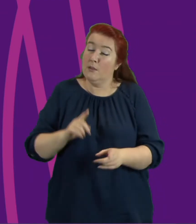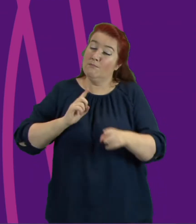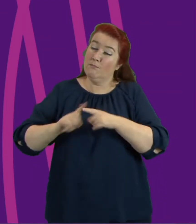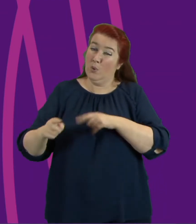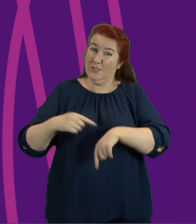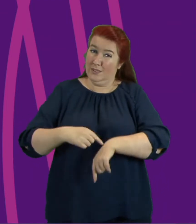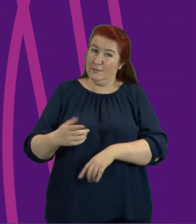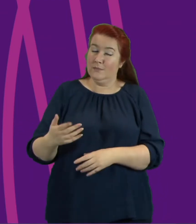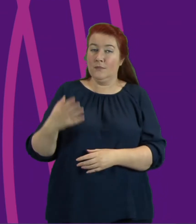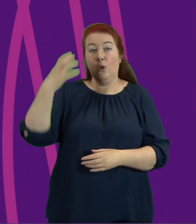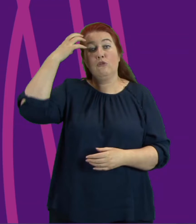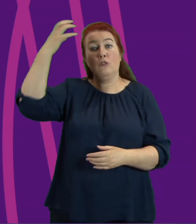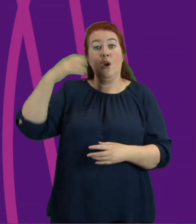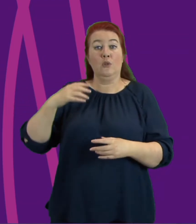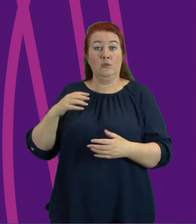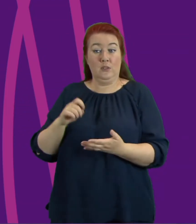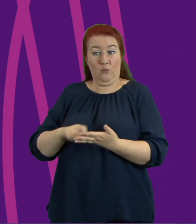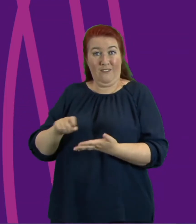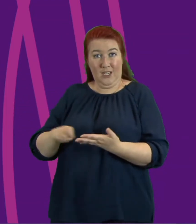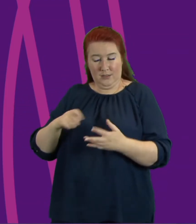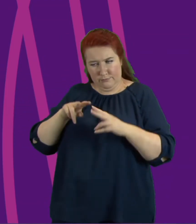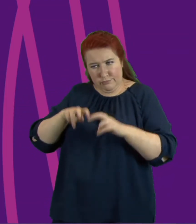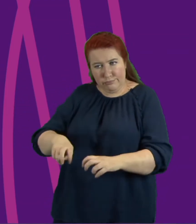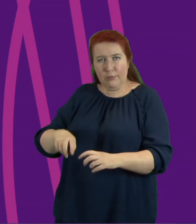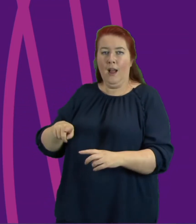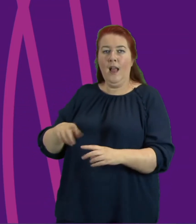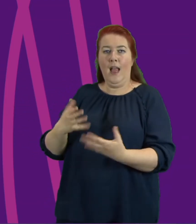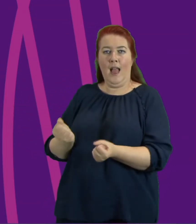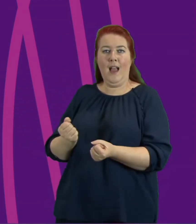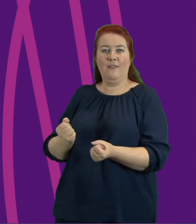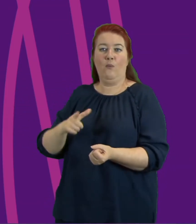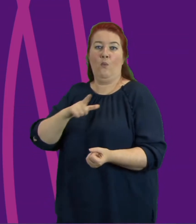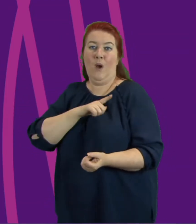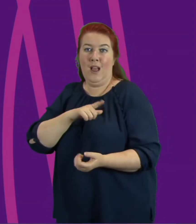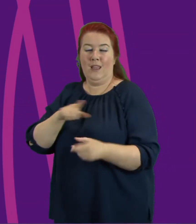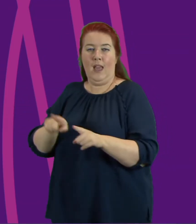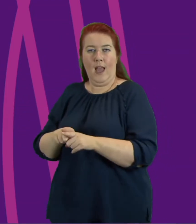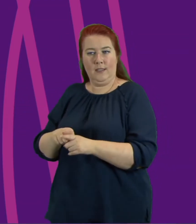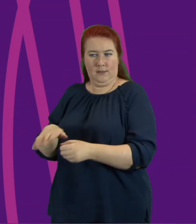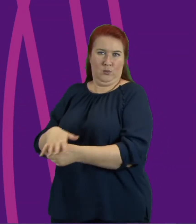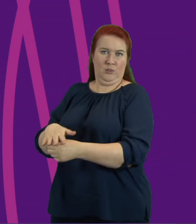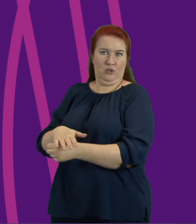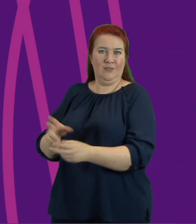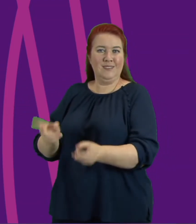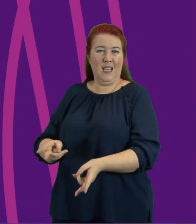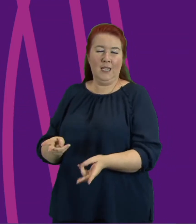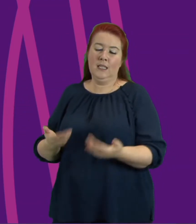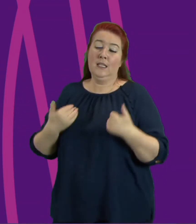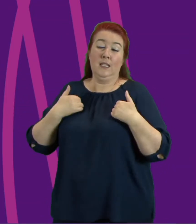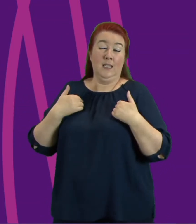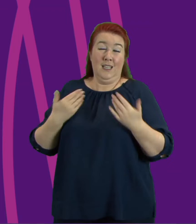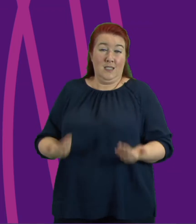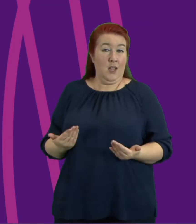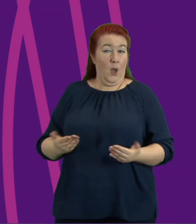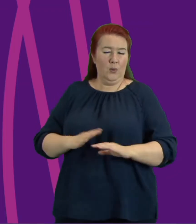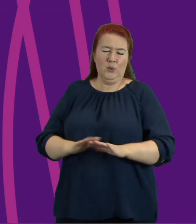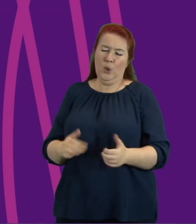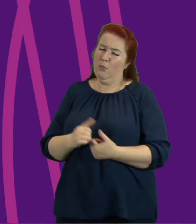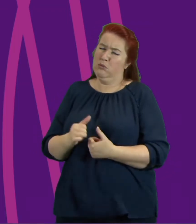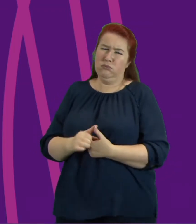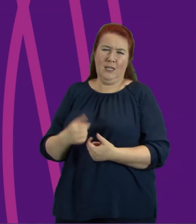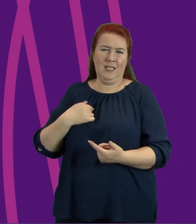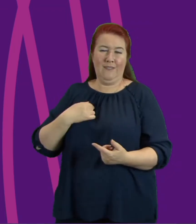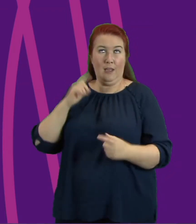investigation establishes the cause and circumstances of the death. It would not be appropriate for me at this stage to speculate